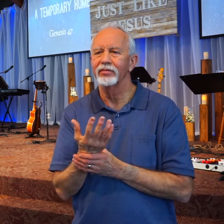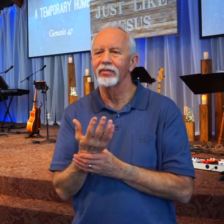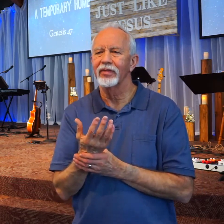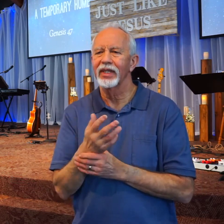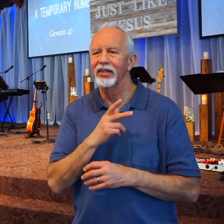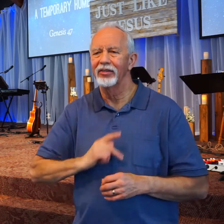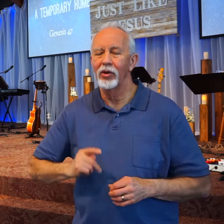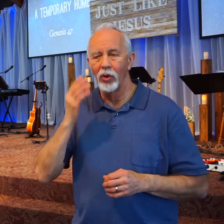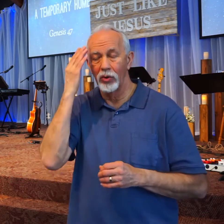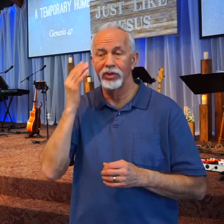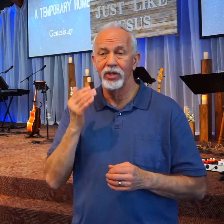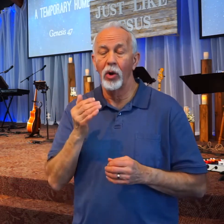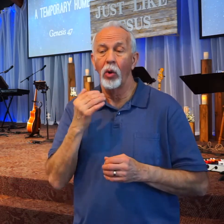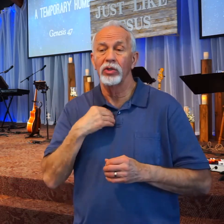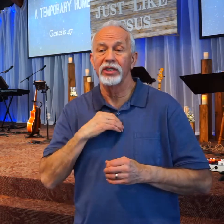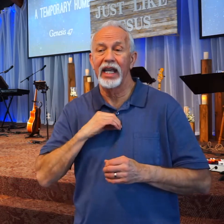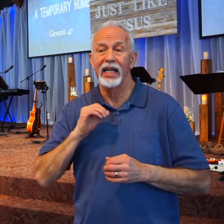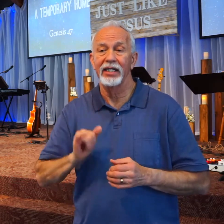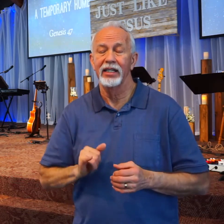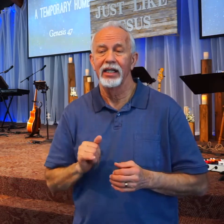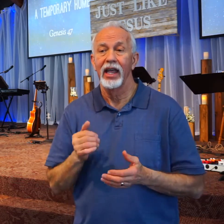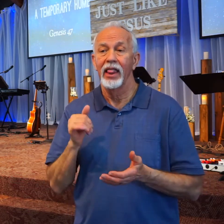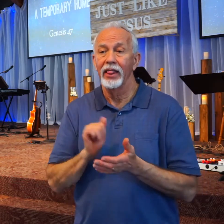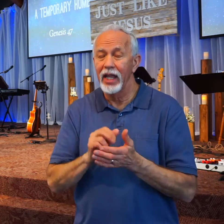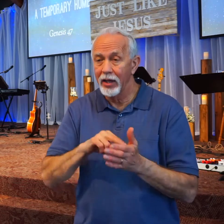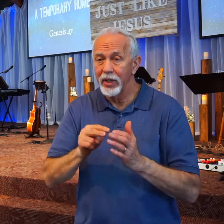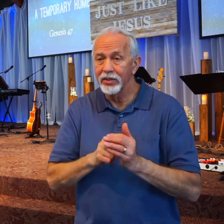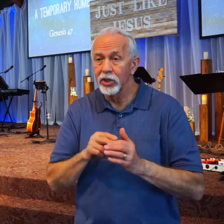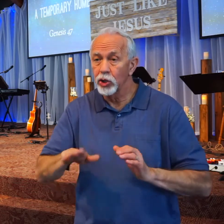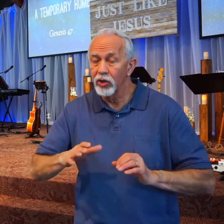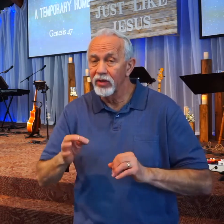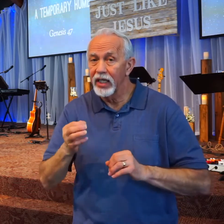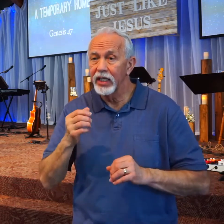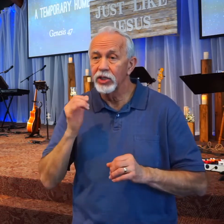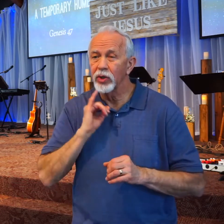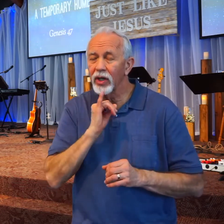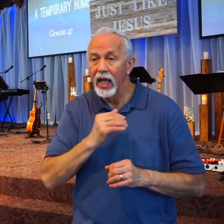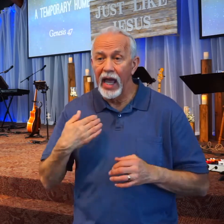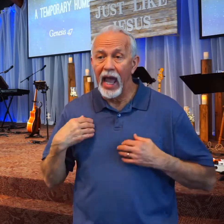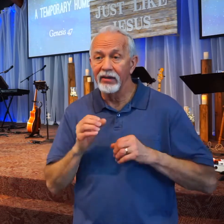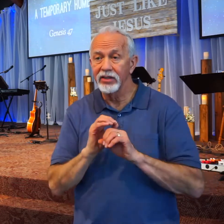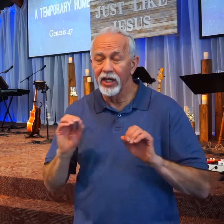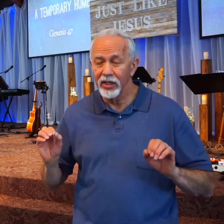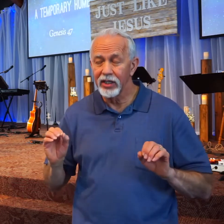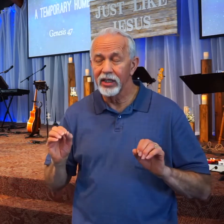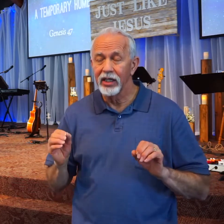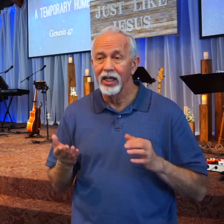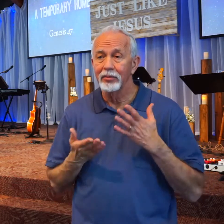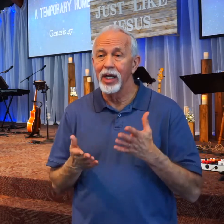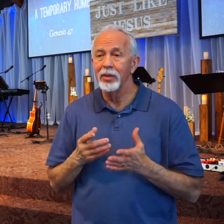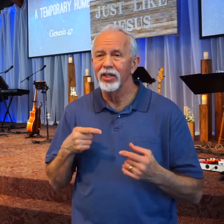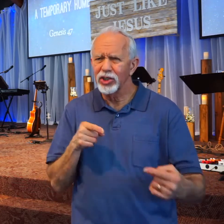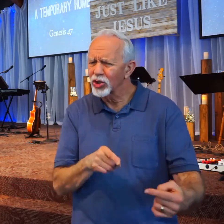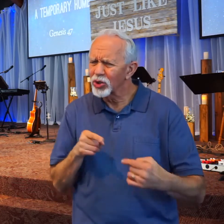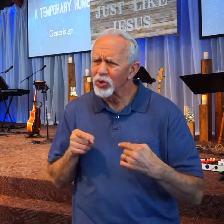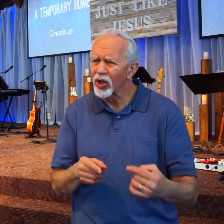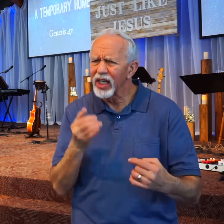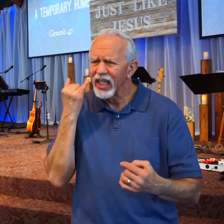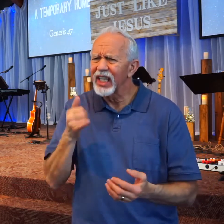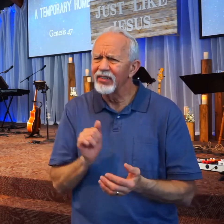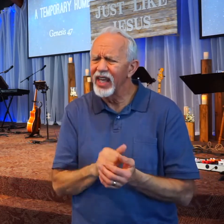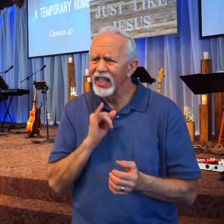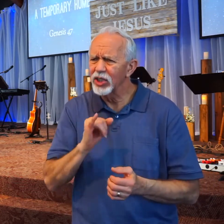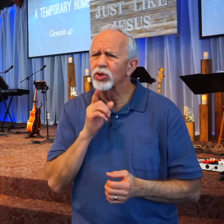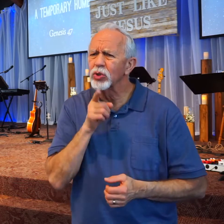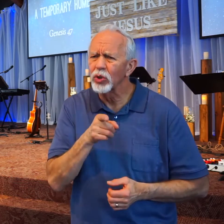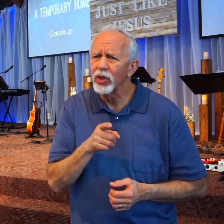And you think, well, that must mean that the children of Israel have nothing. They must really be struggling if that is the